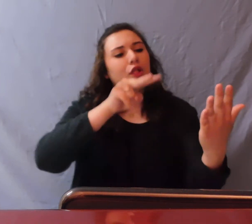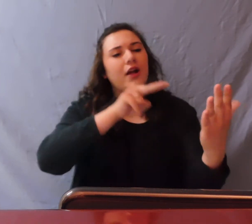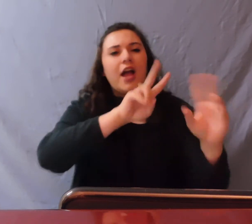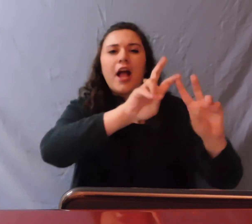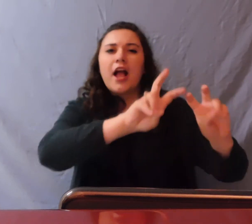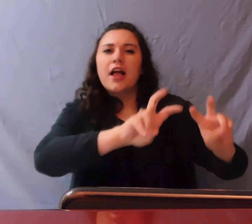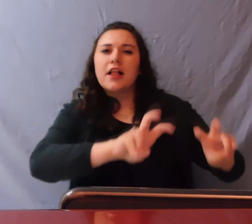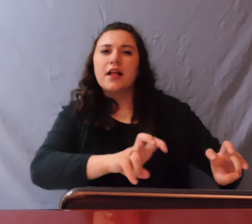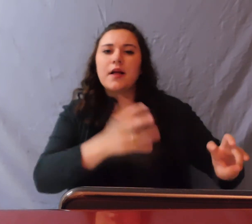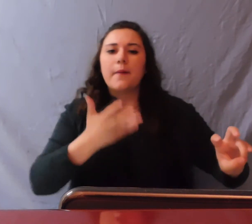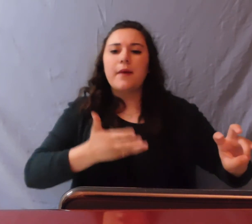in regards to that.